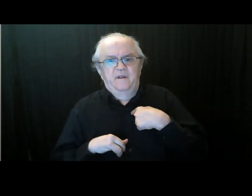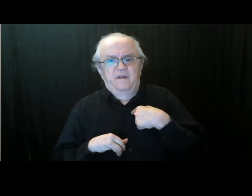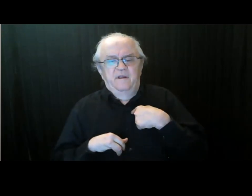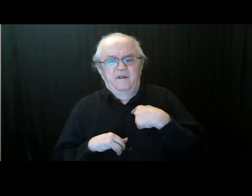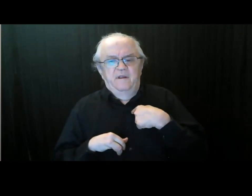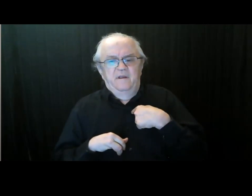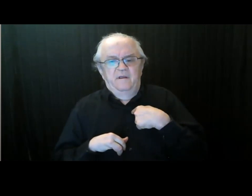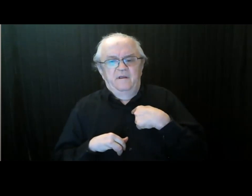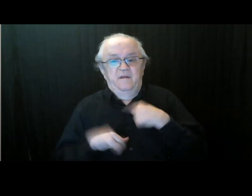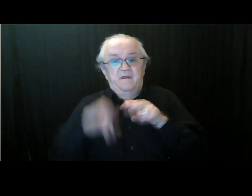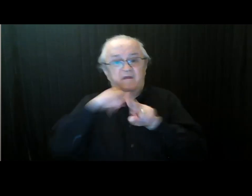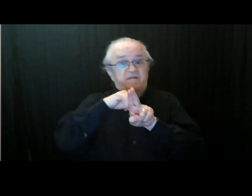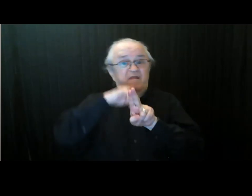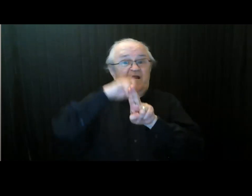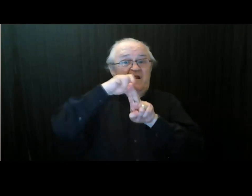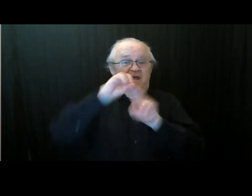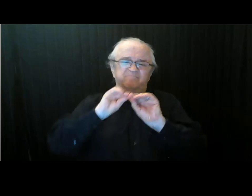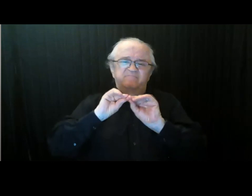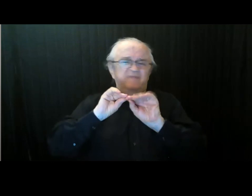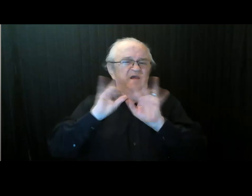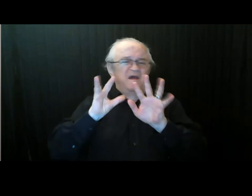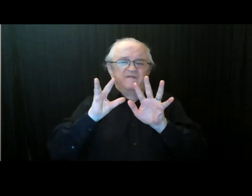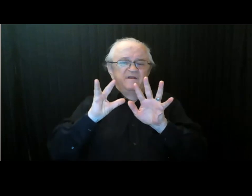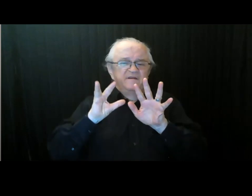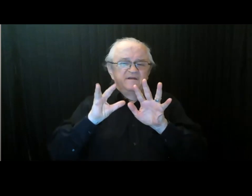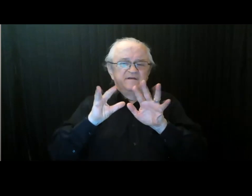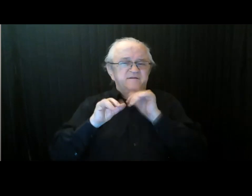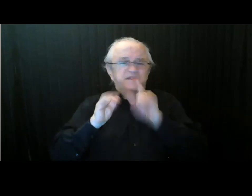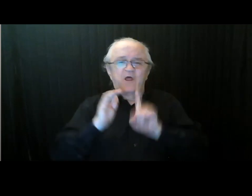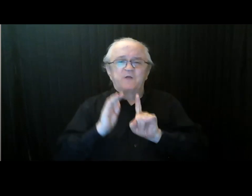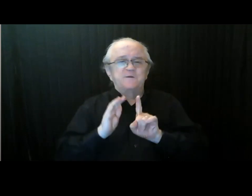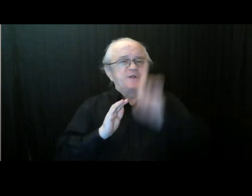The ladder, obviously, was not tall enough.